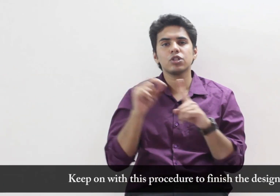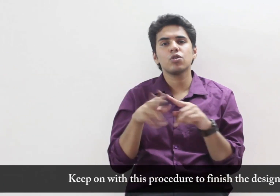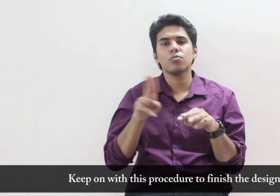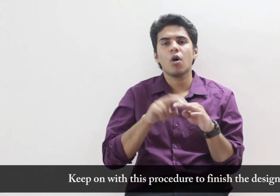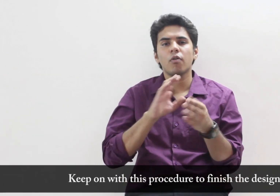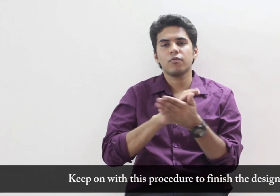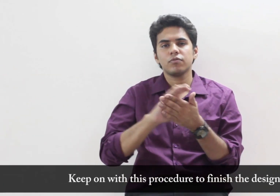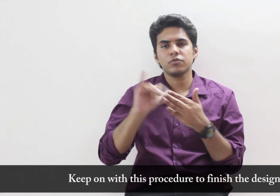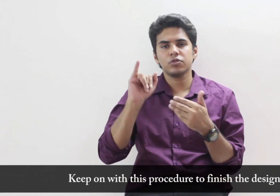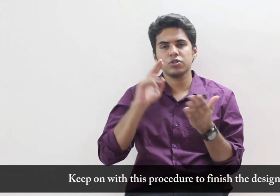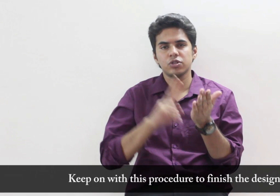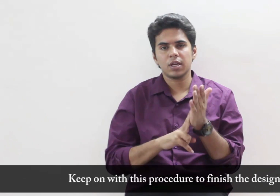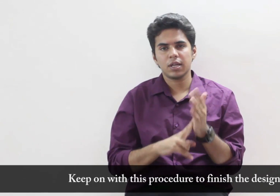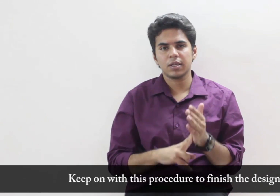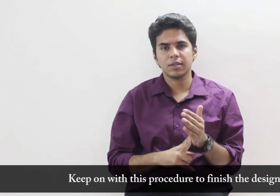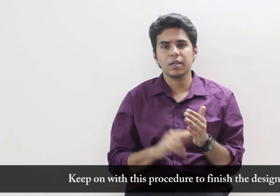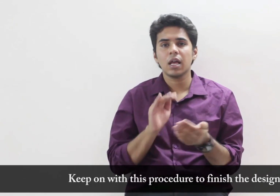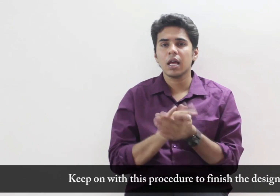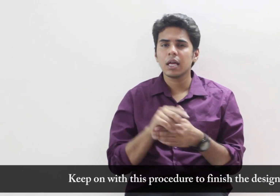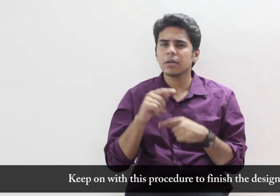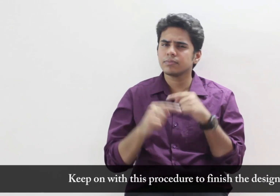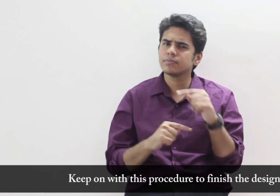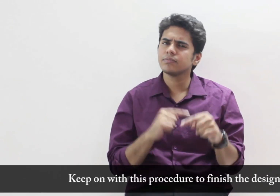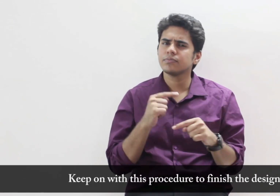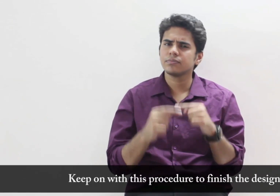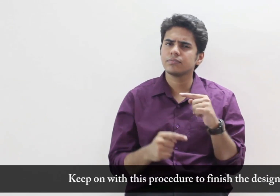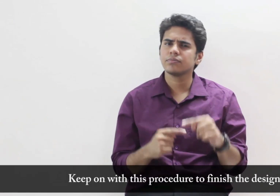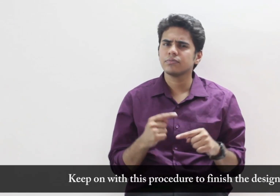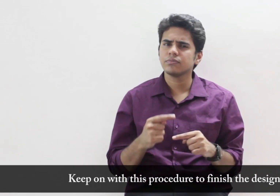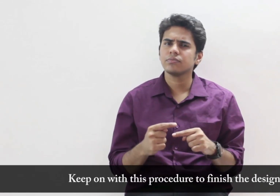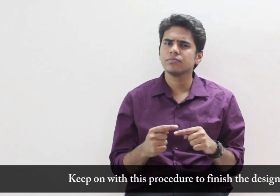this procedure to finish the design.